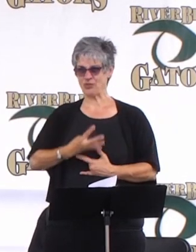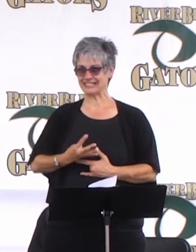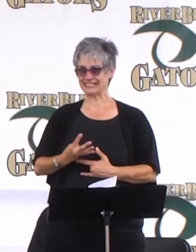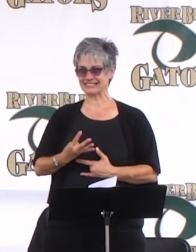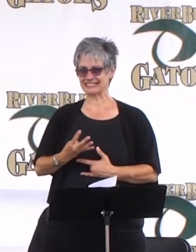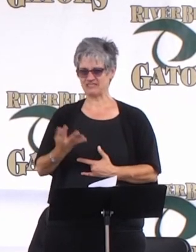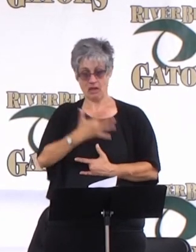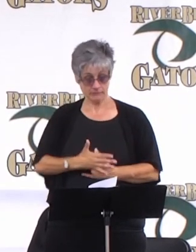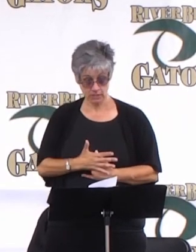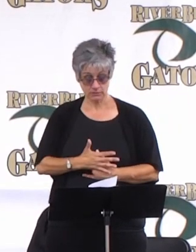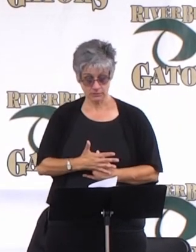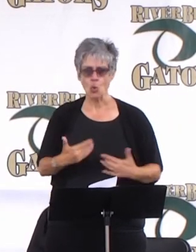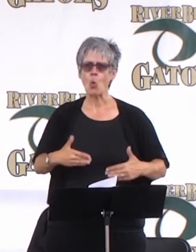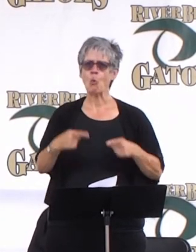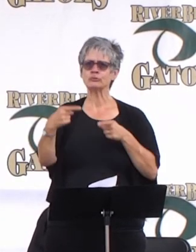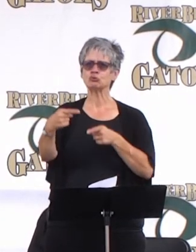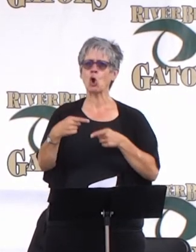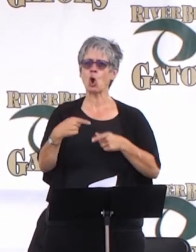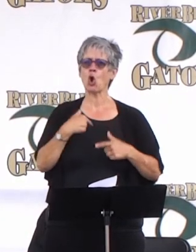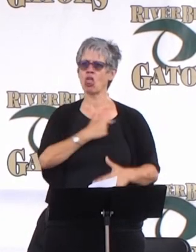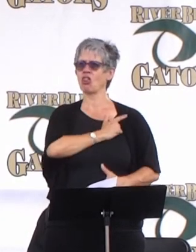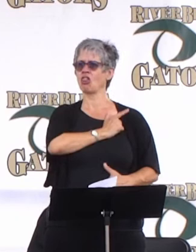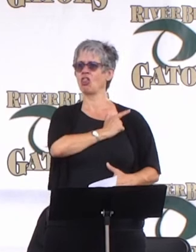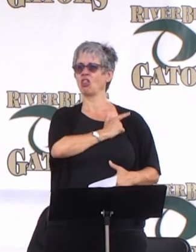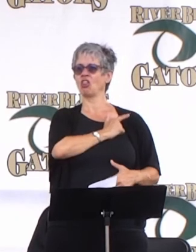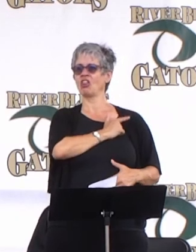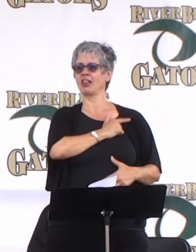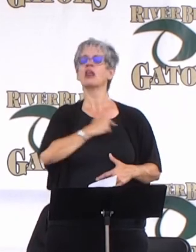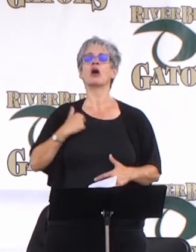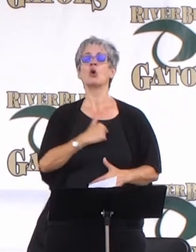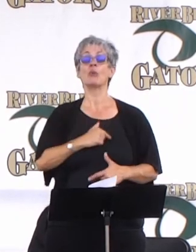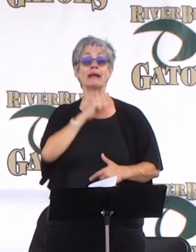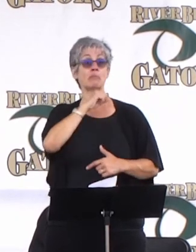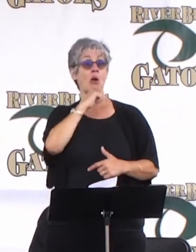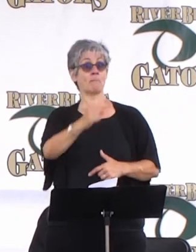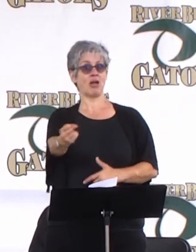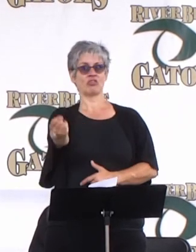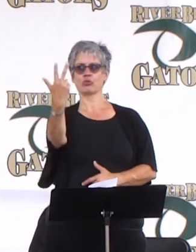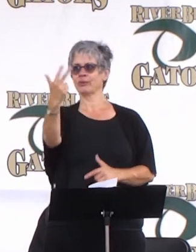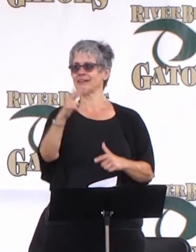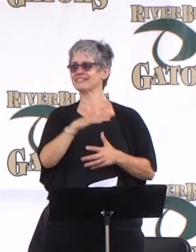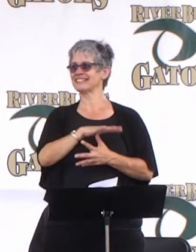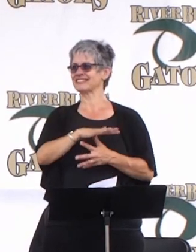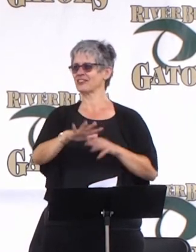At least, we'll be the only senior class that's gonna be able to say we had 3 proms, right?